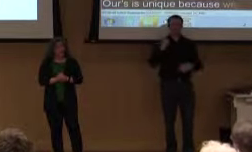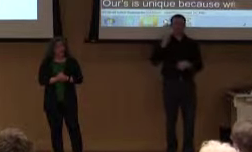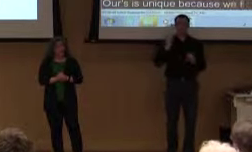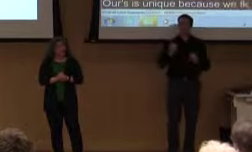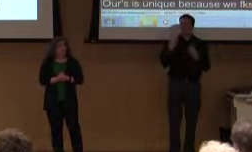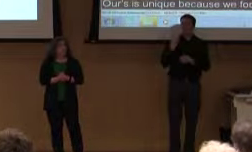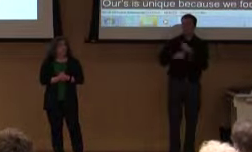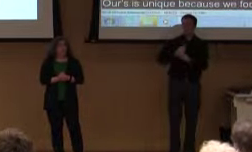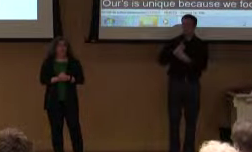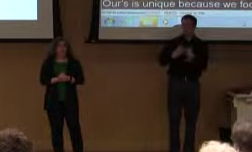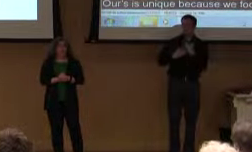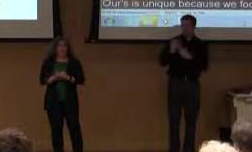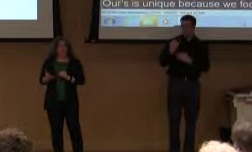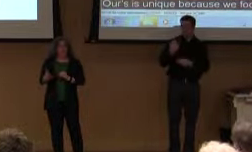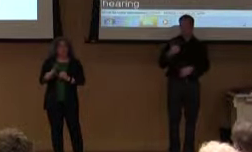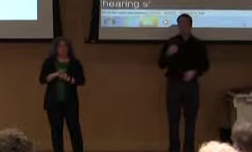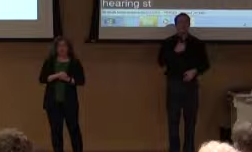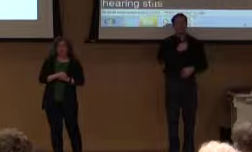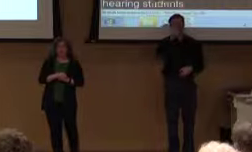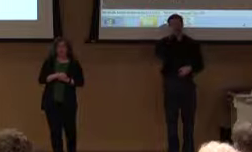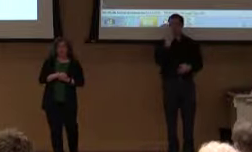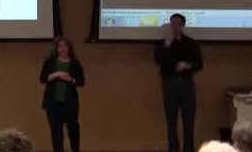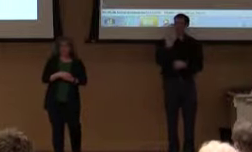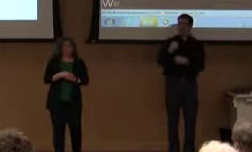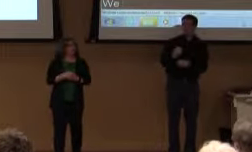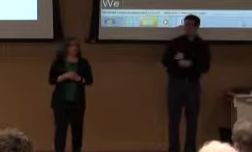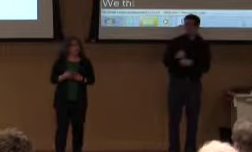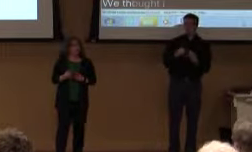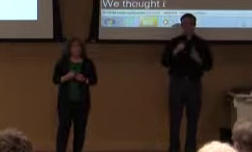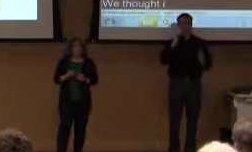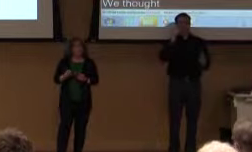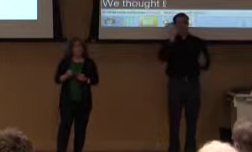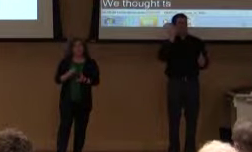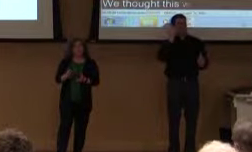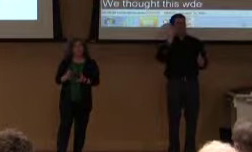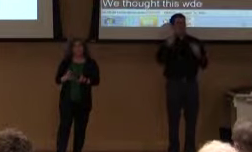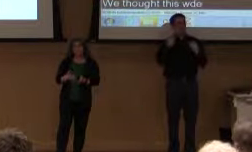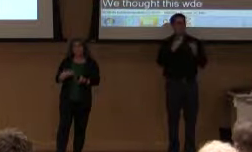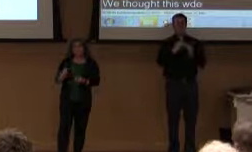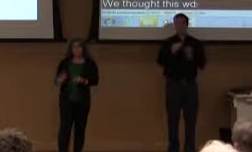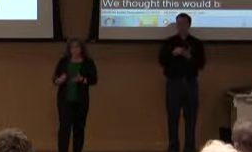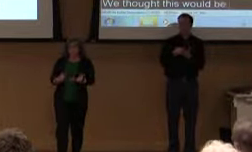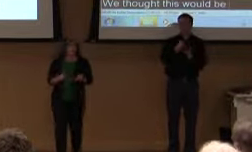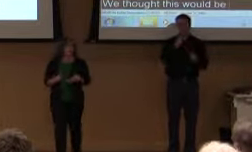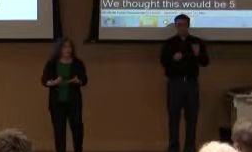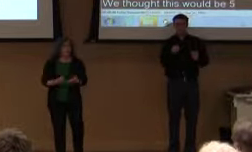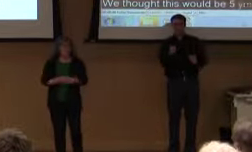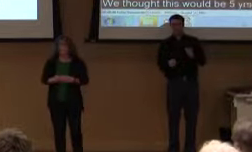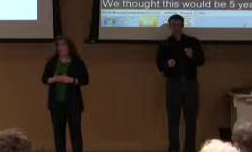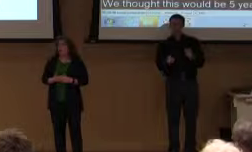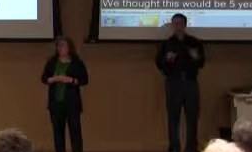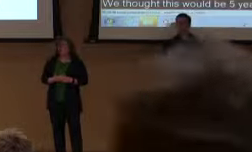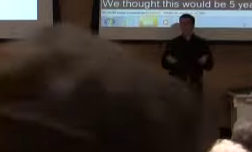project. We initially thought it was going to be 5 years, but it seems that there's been some funding adjustments. So at this point in